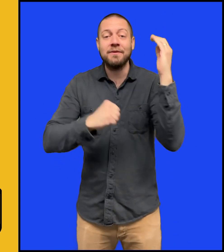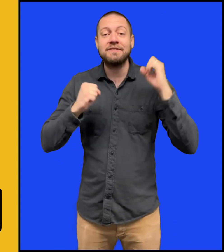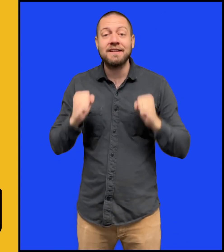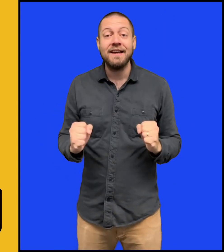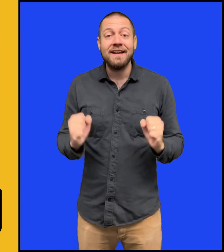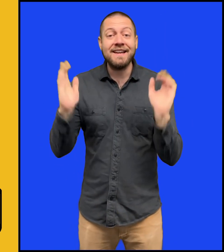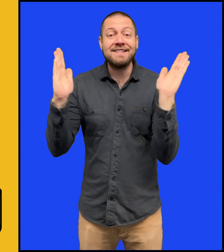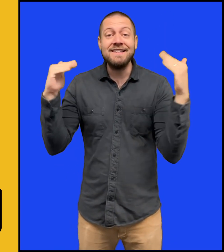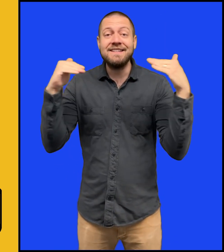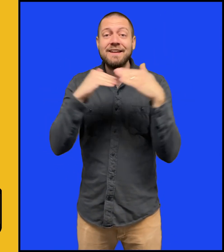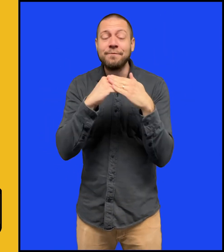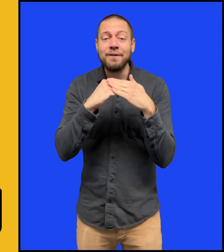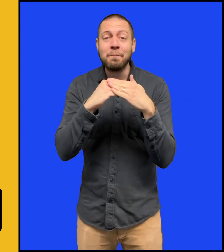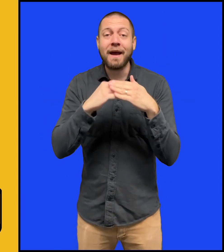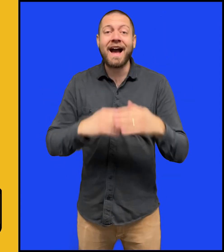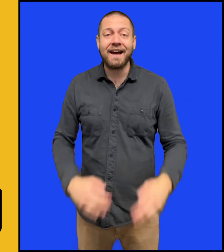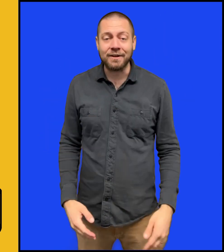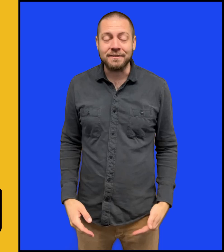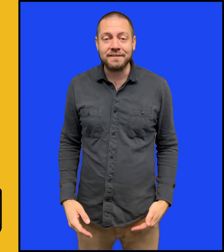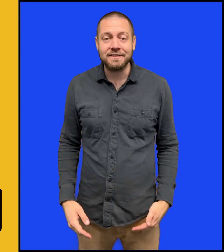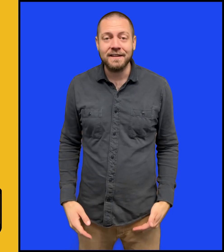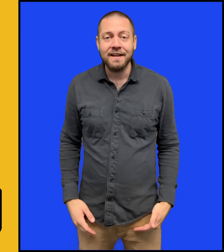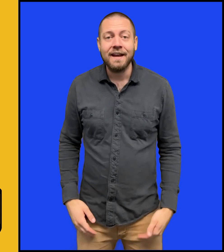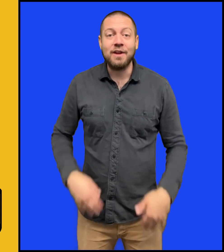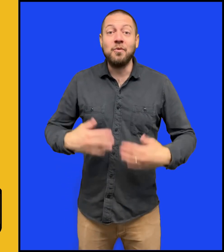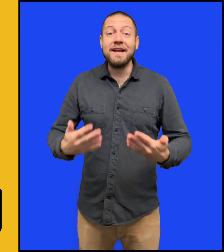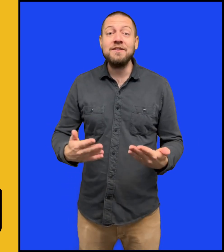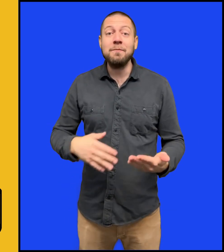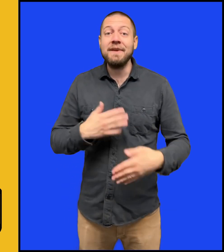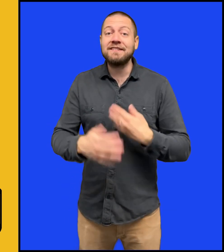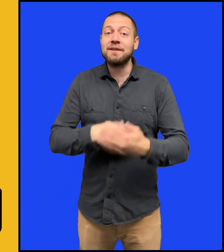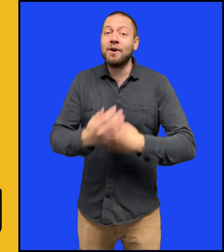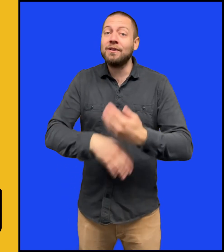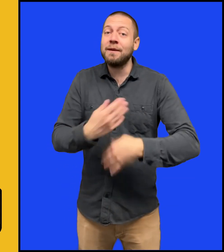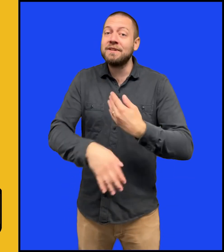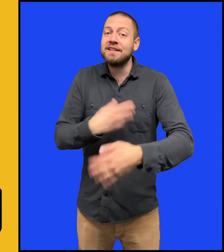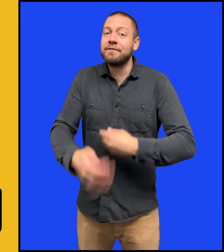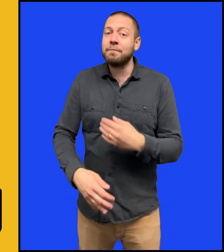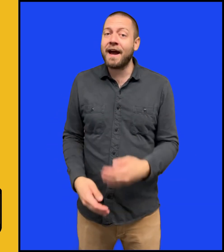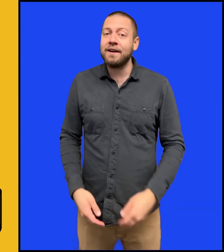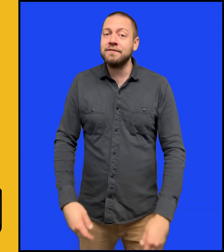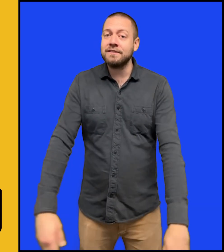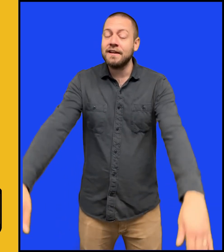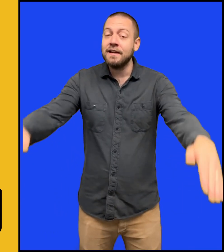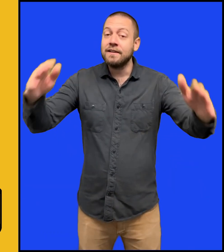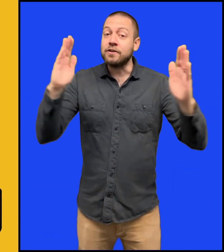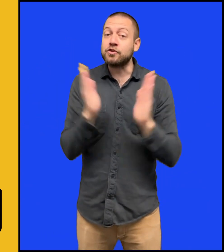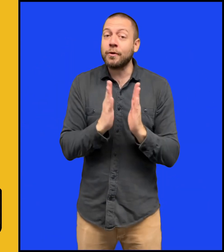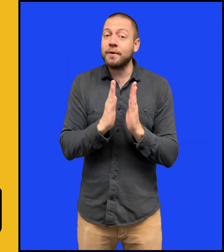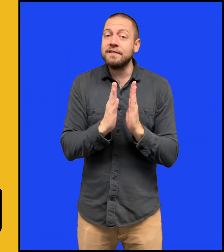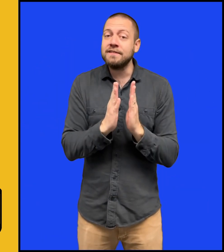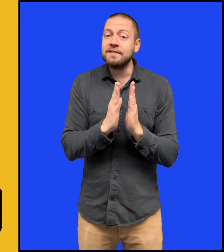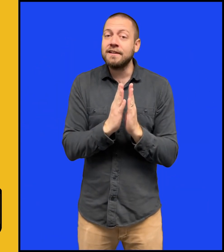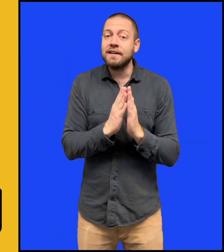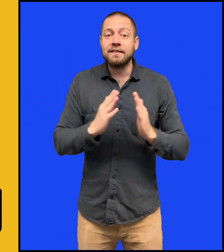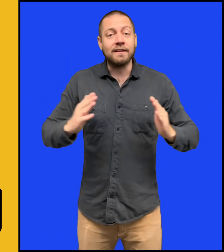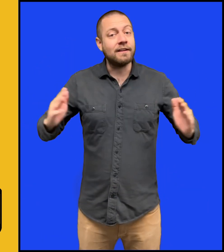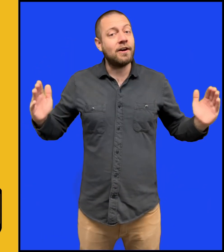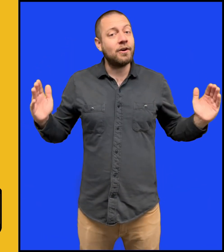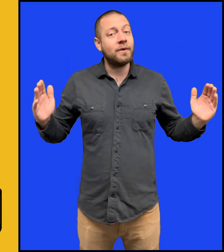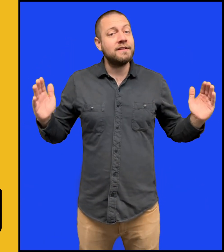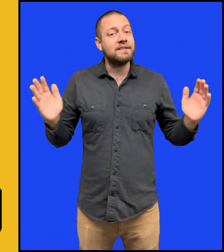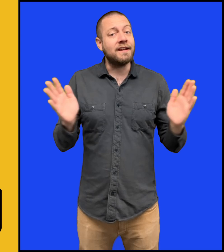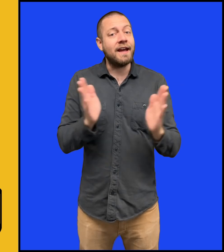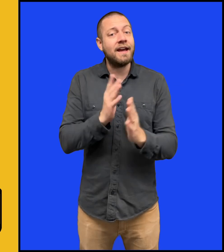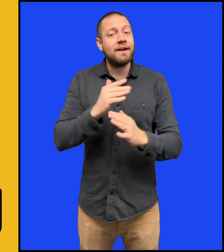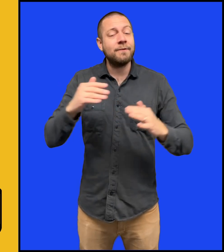music notes into different patterns. And when you mix them all up into different patterns, the short ones, the